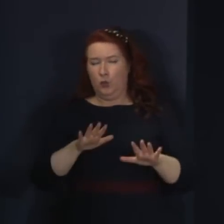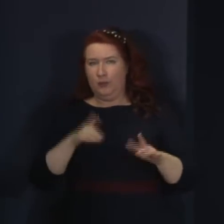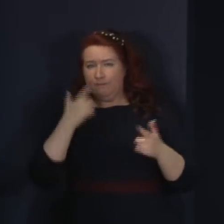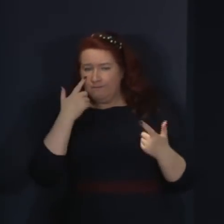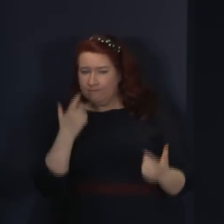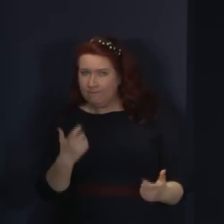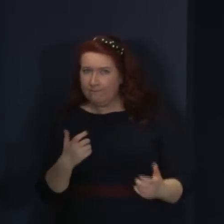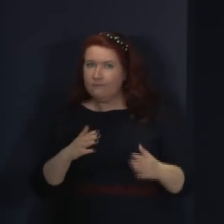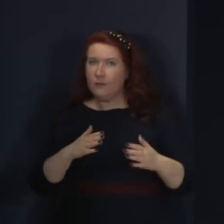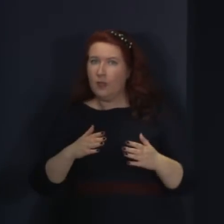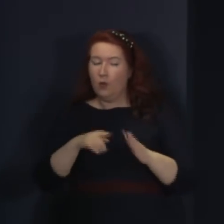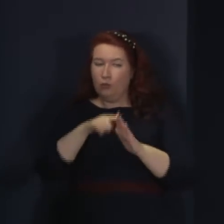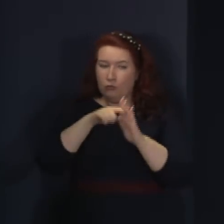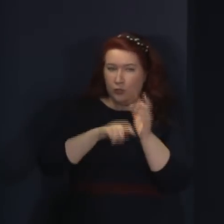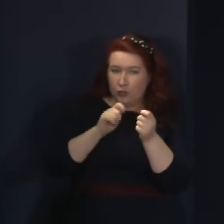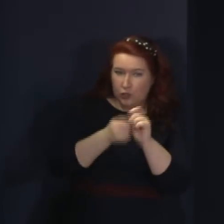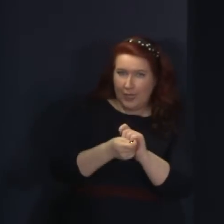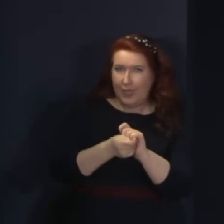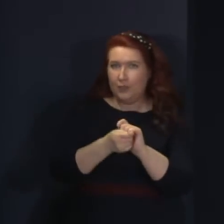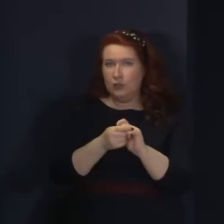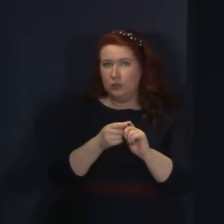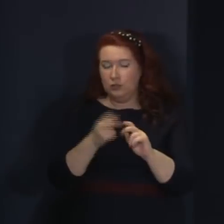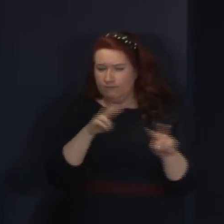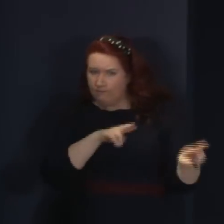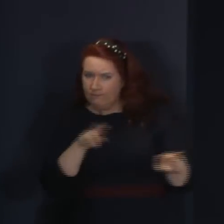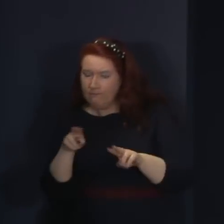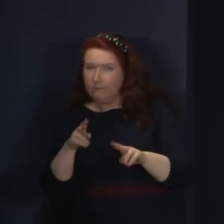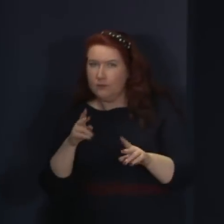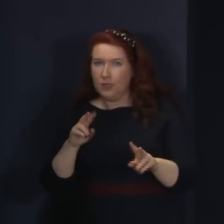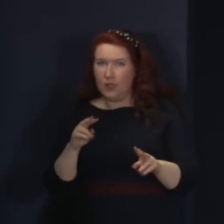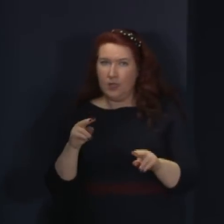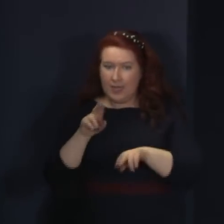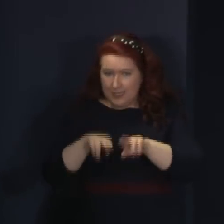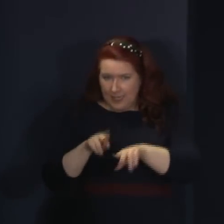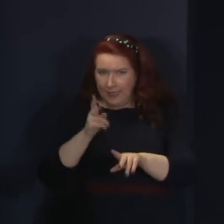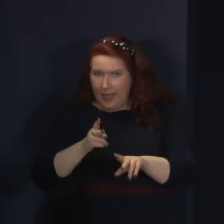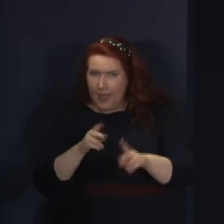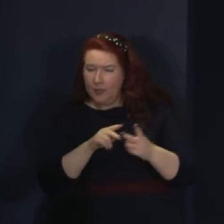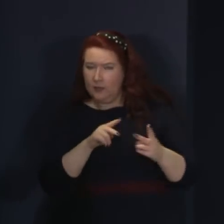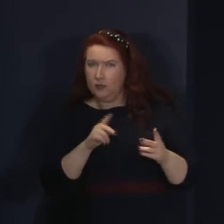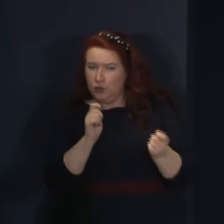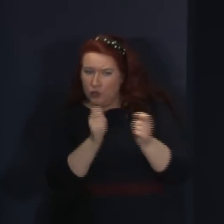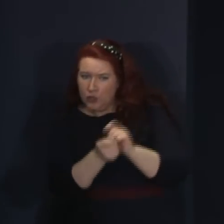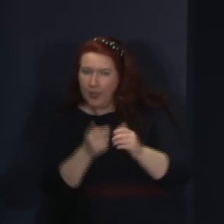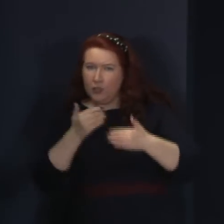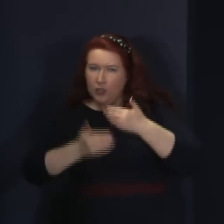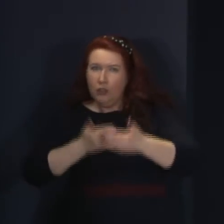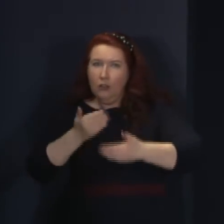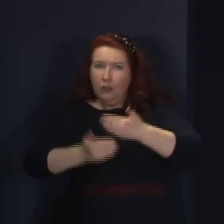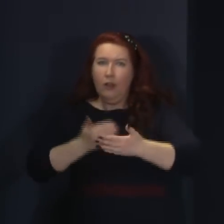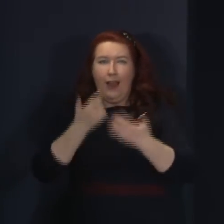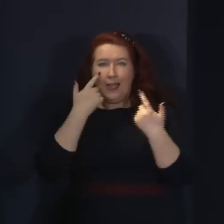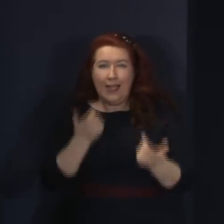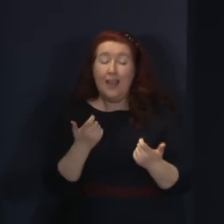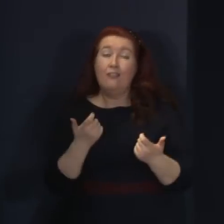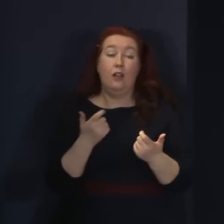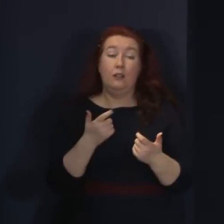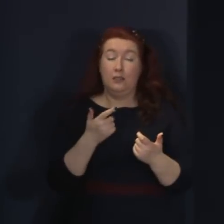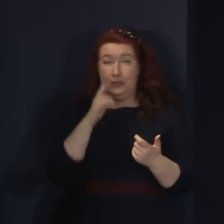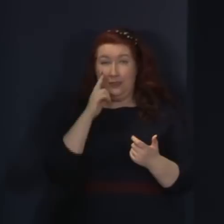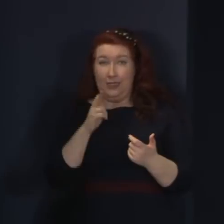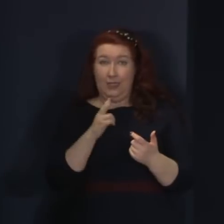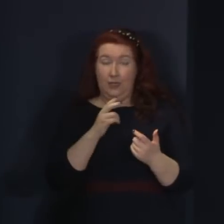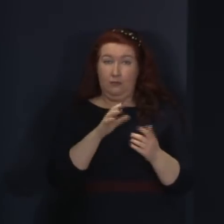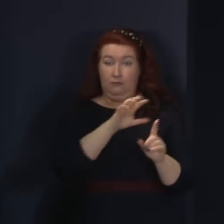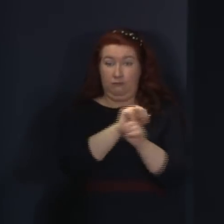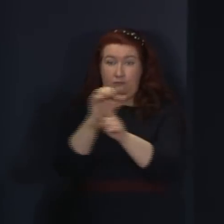reassess and constantly be looking to see what impact this has had both on R and the case rate that we're seeing across the country as